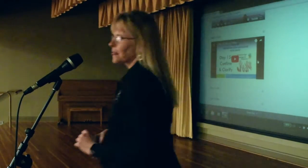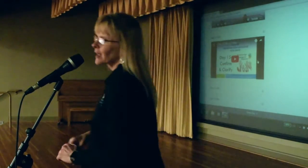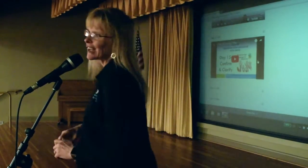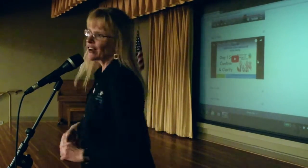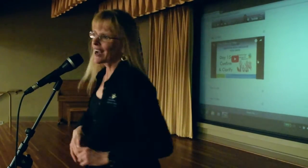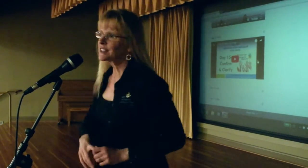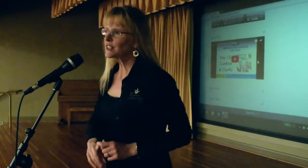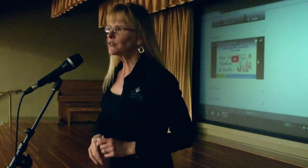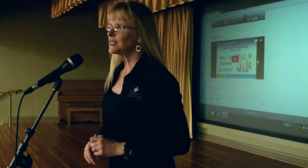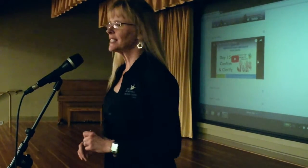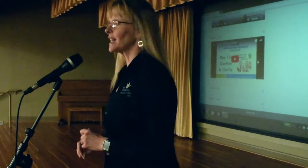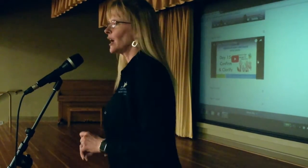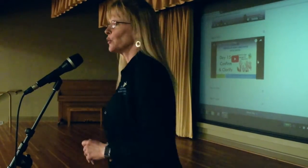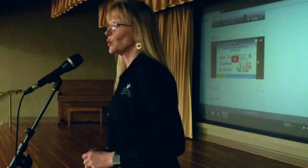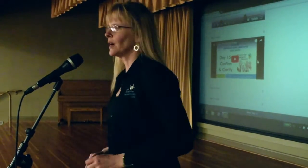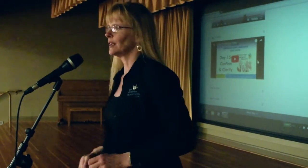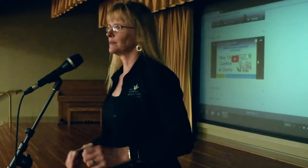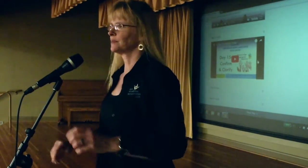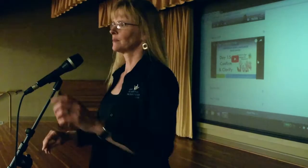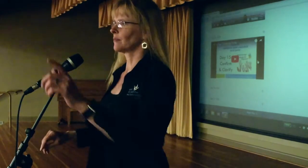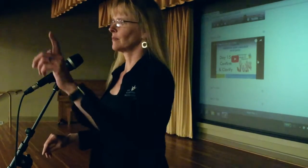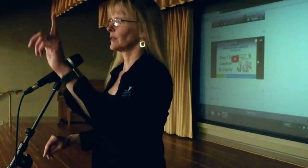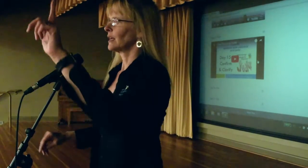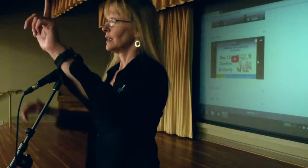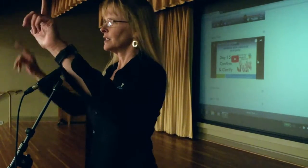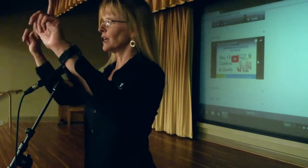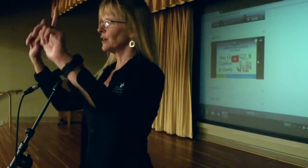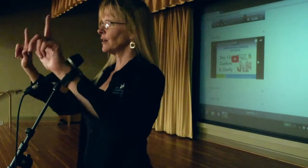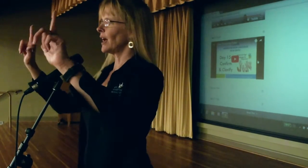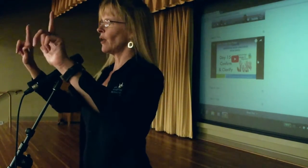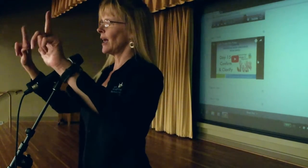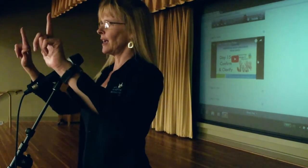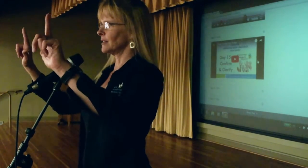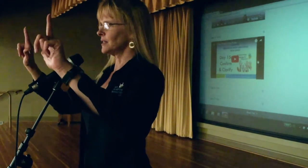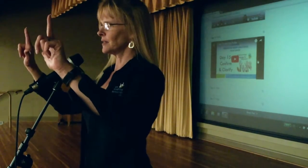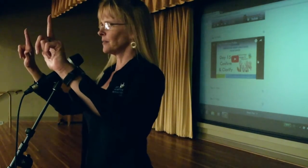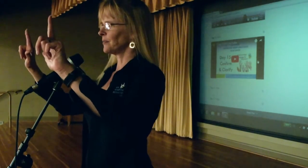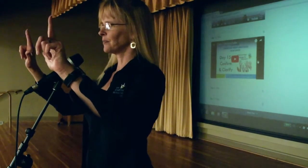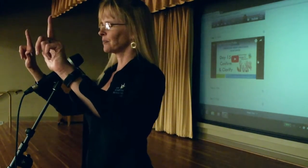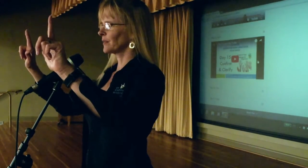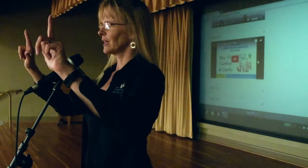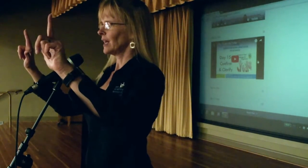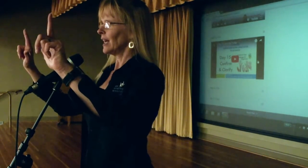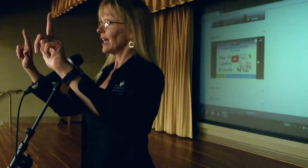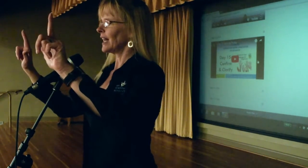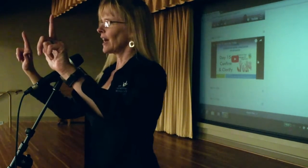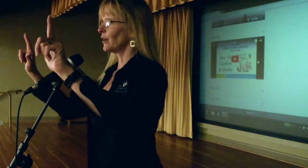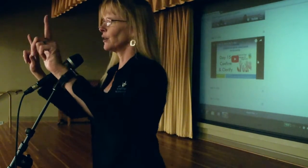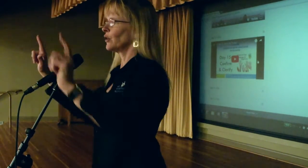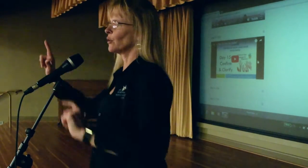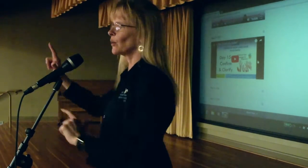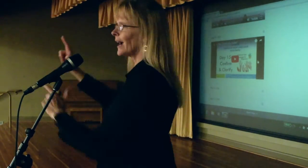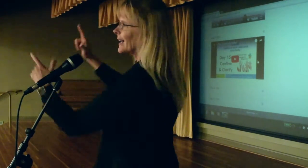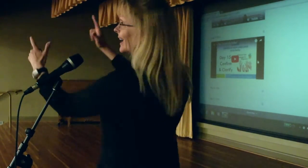Okay, you're asking for the sign run. Take your L hands. And now your right